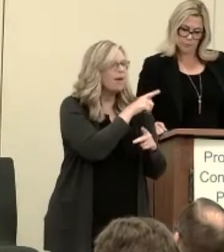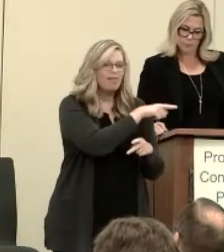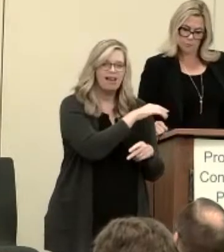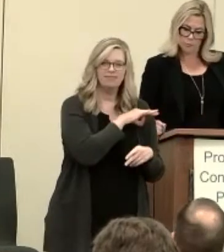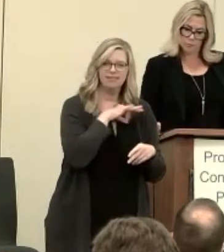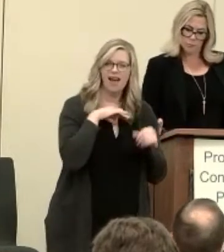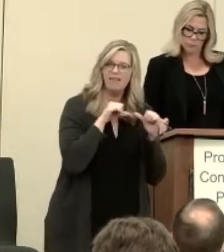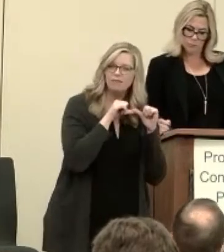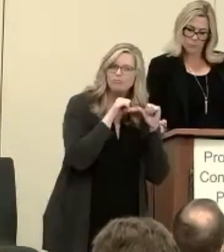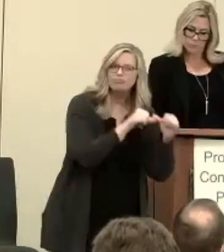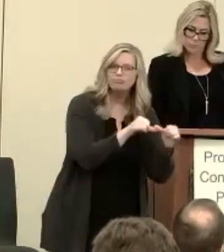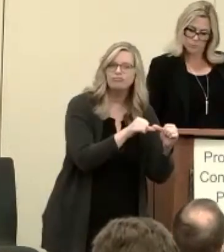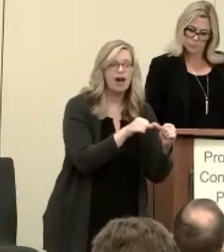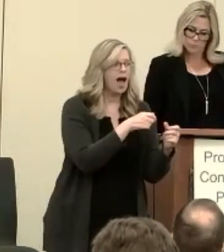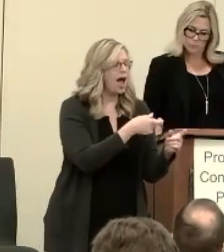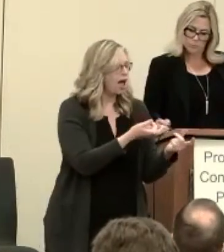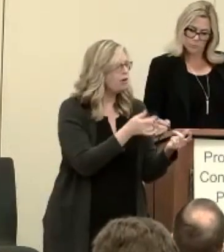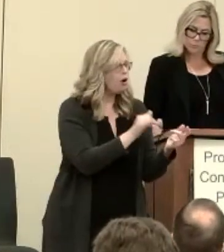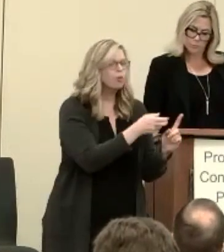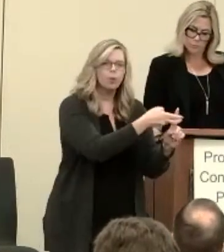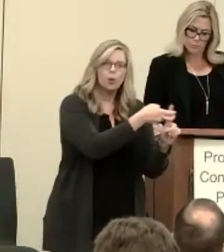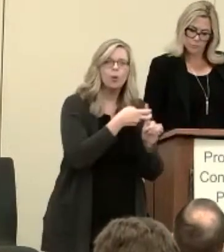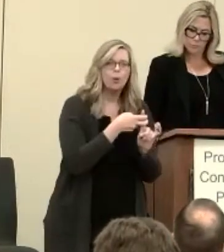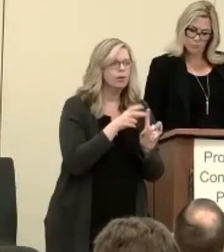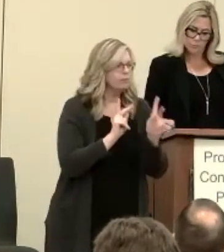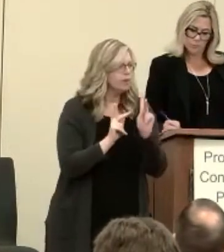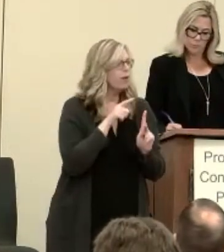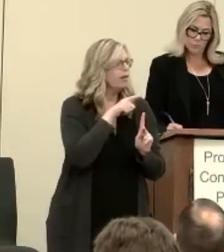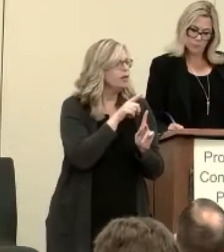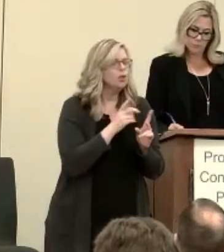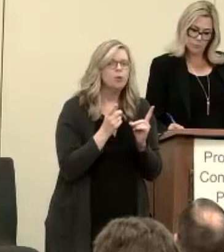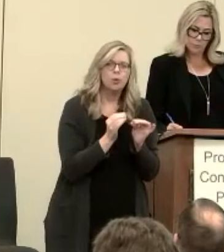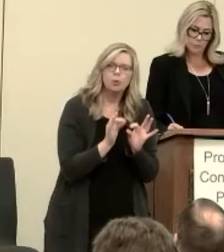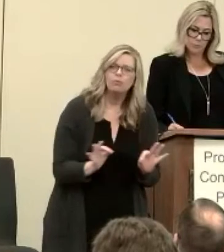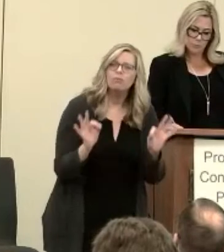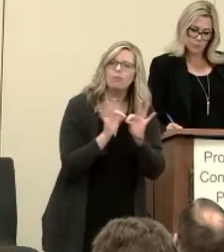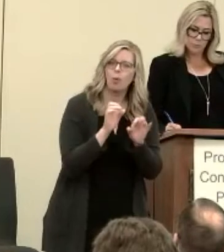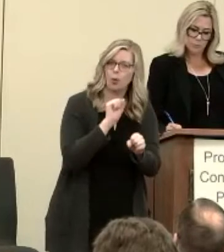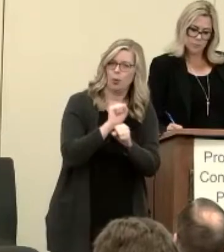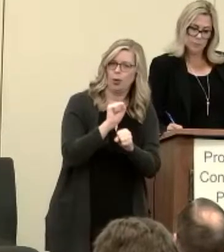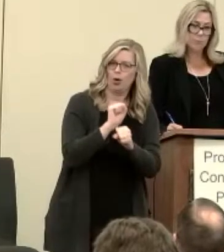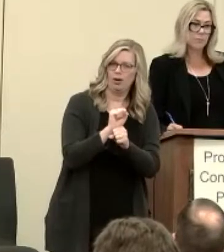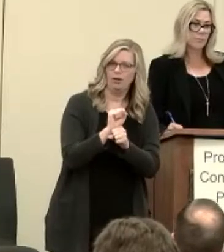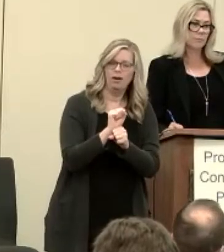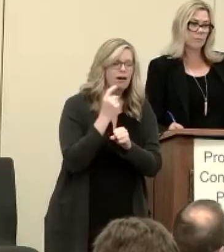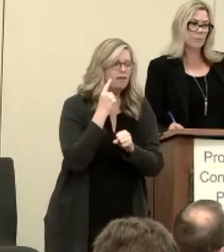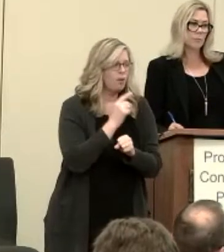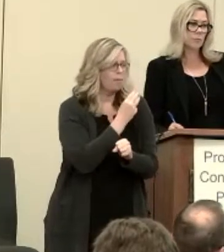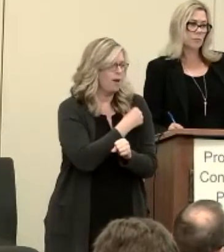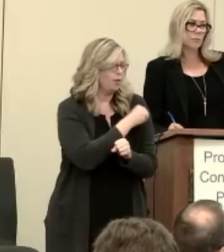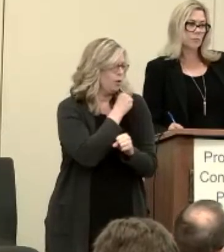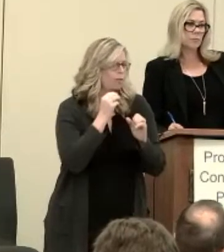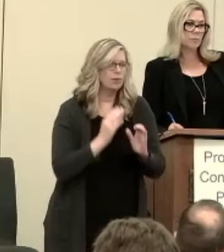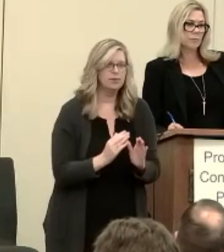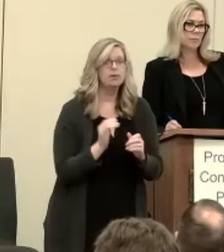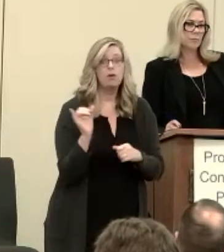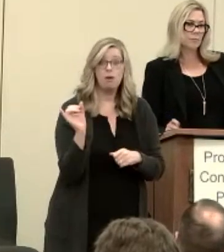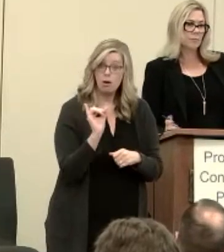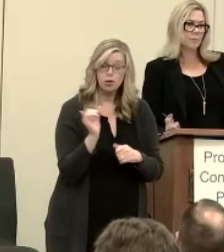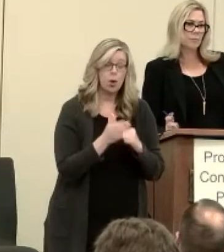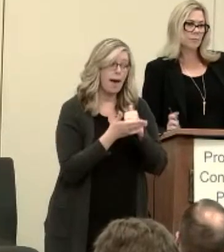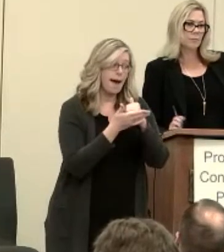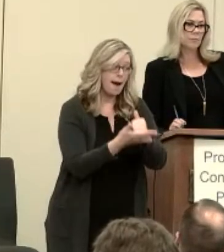of Manitobans to do this very critical frontline work with Manitobans. This will also help to